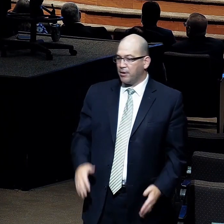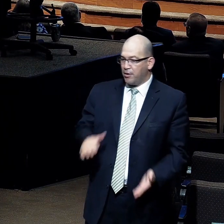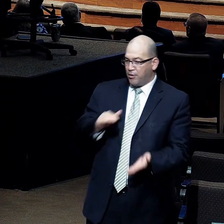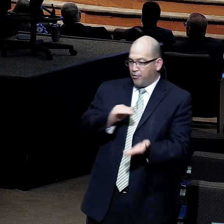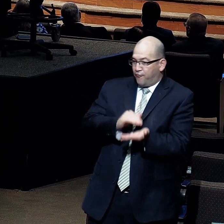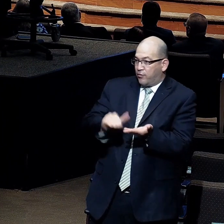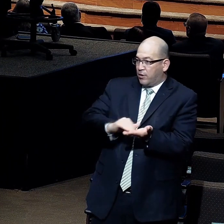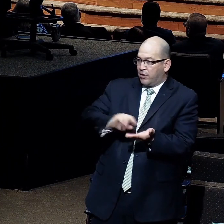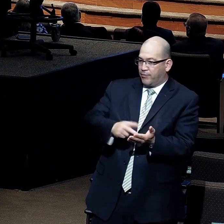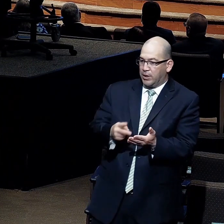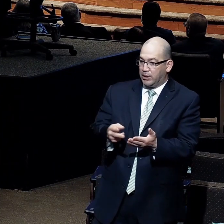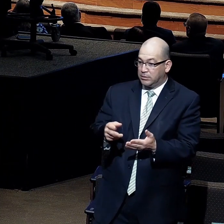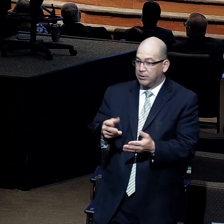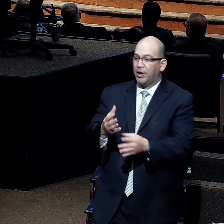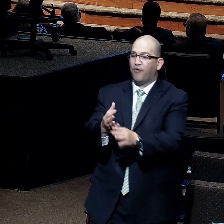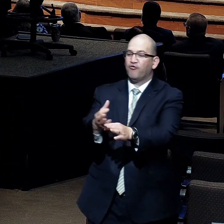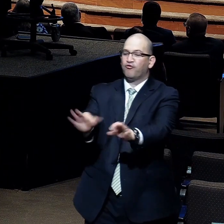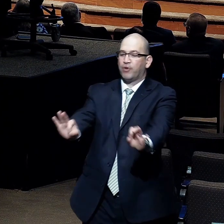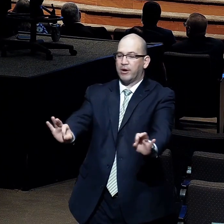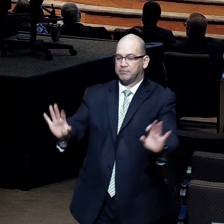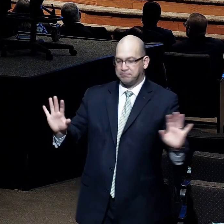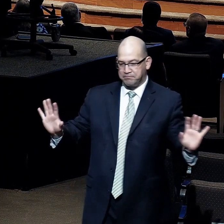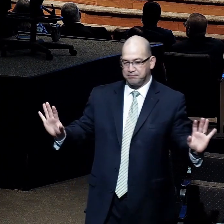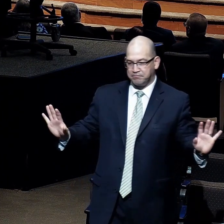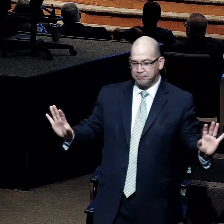and discover that that prisoner was you.